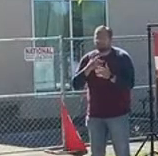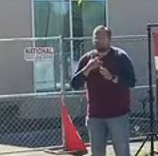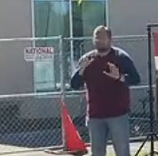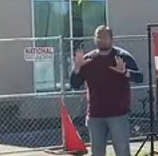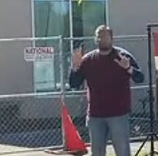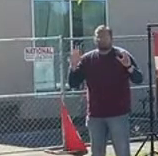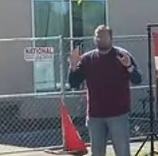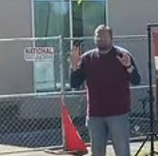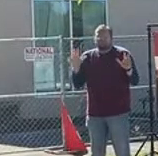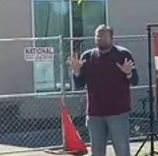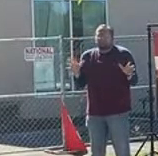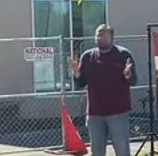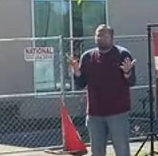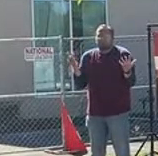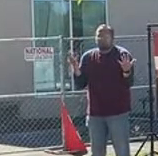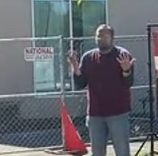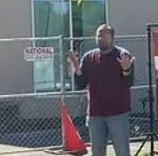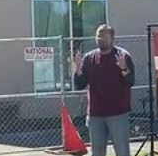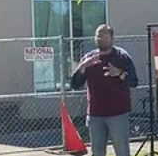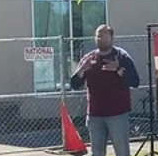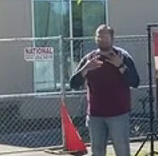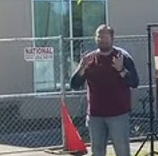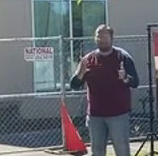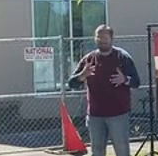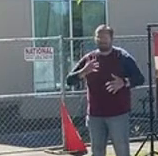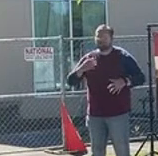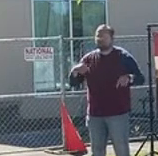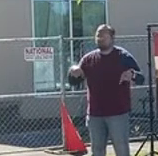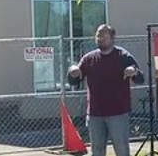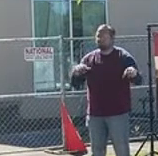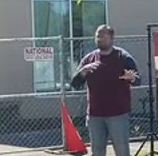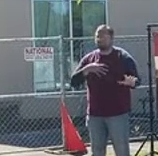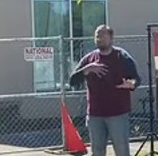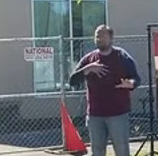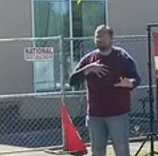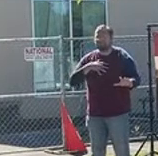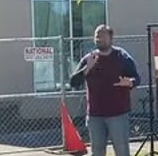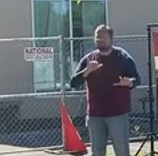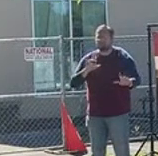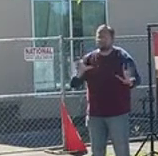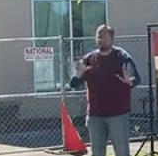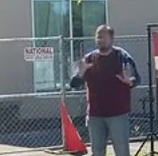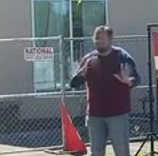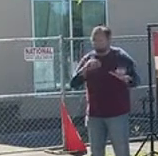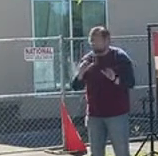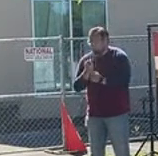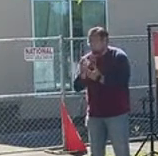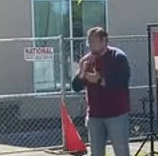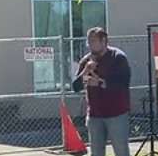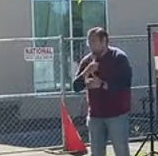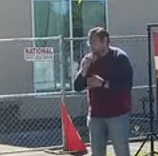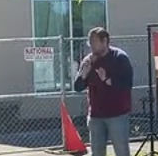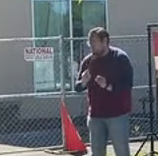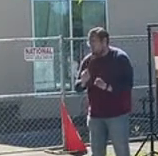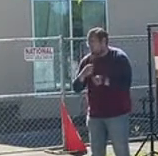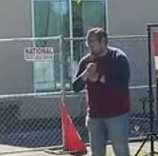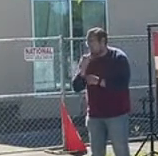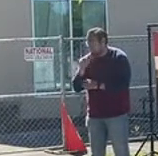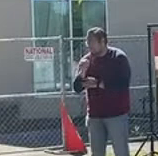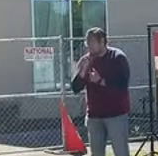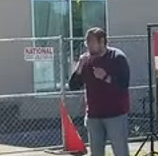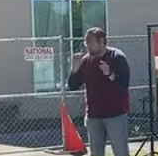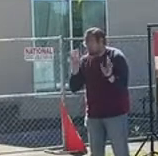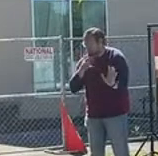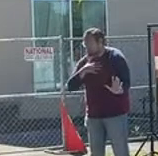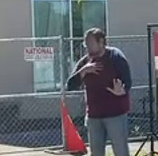of anticipation and excitement and, of course, nerves, that underlying, did I do everything possible to make this